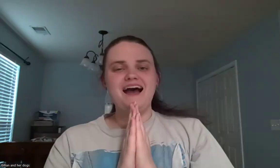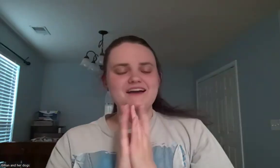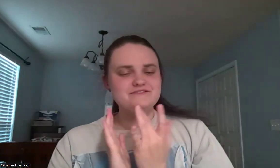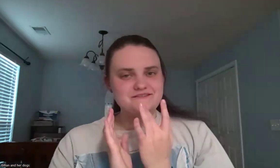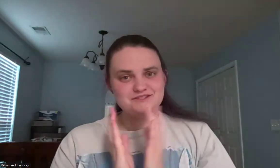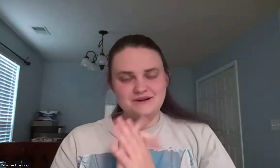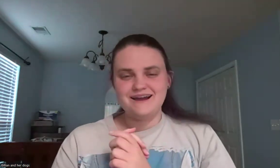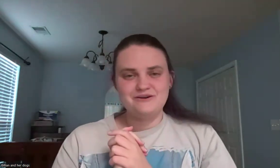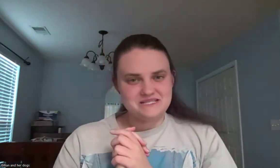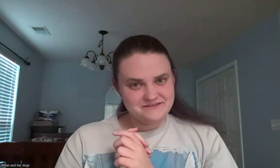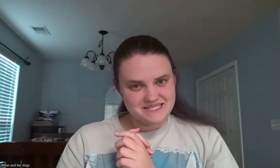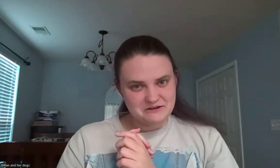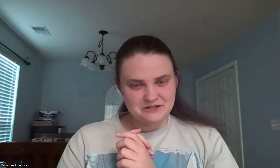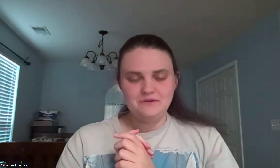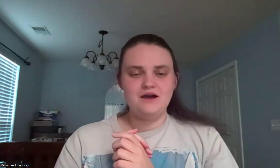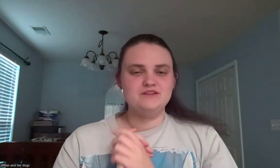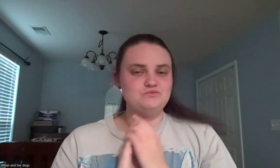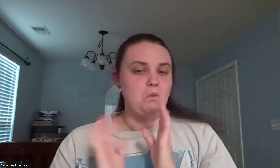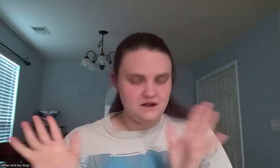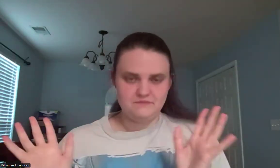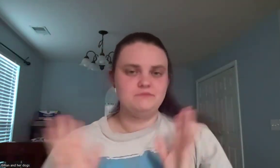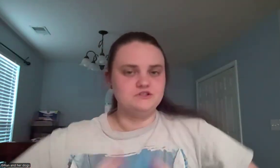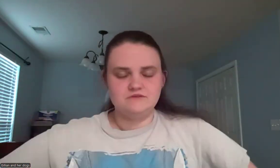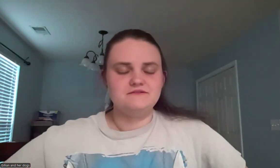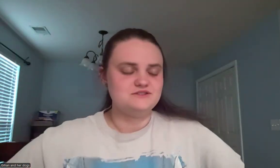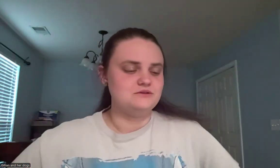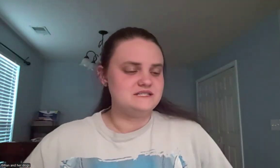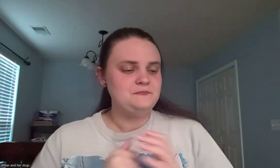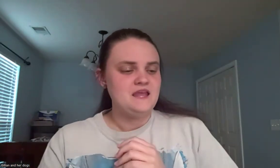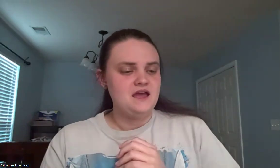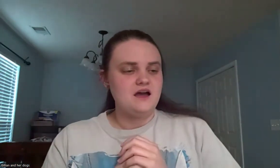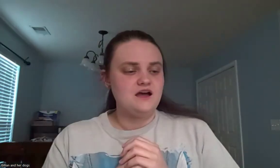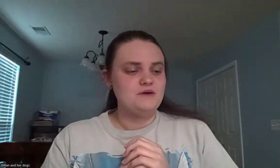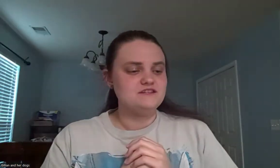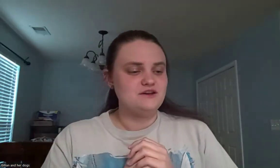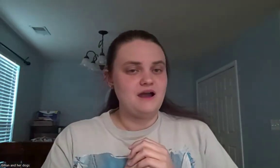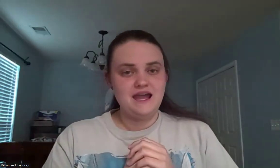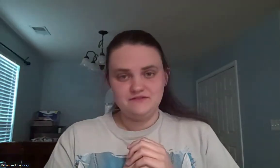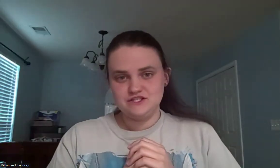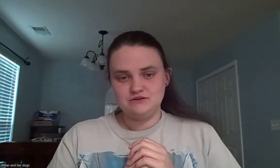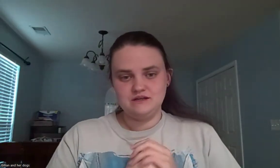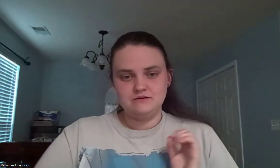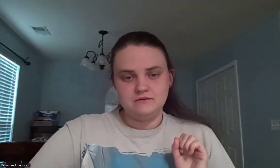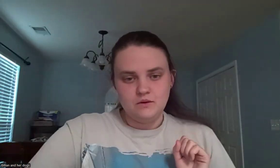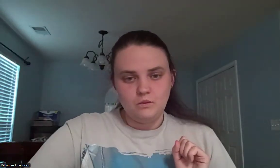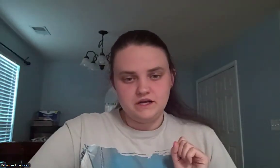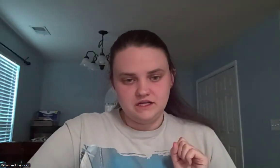have a favorite story I always love to tell here. It's one of my multiple favorite stories. So I had this student one